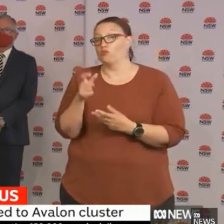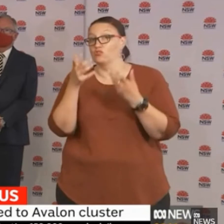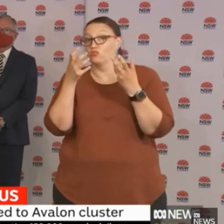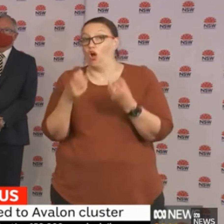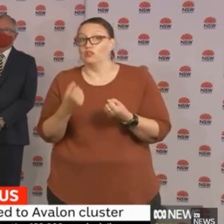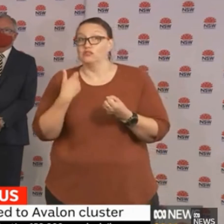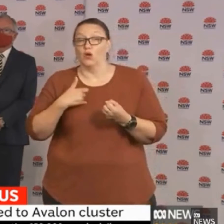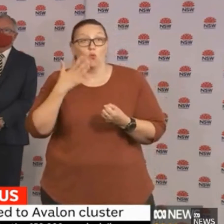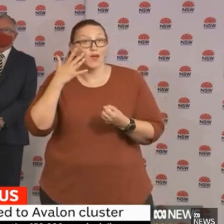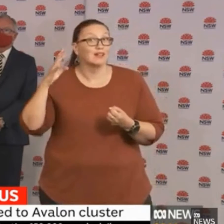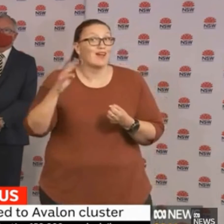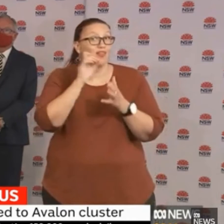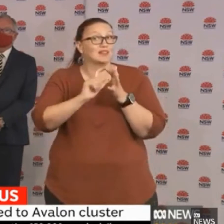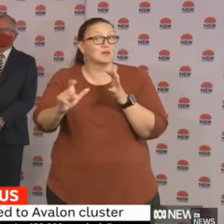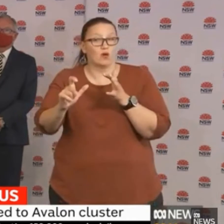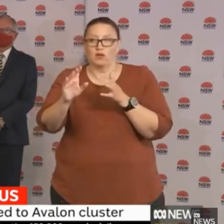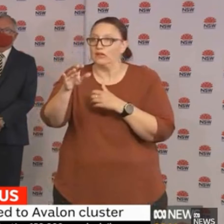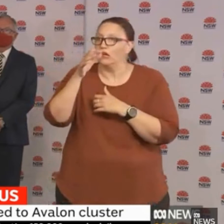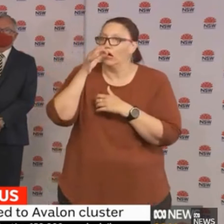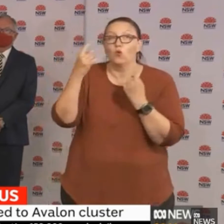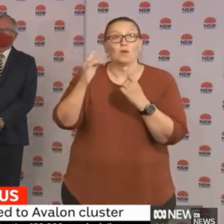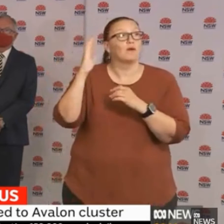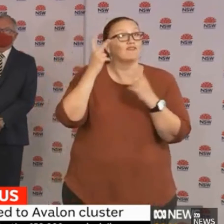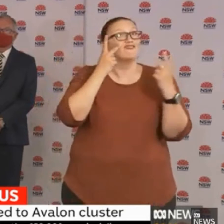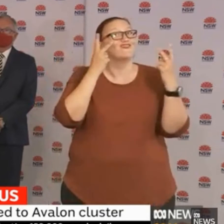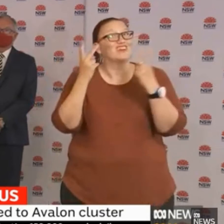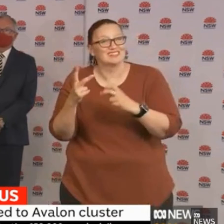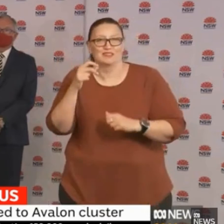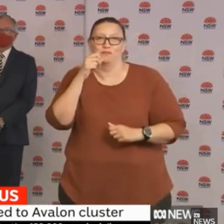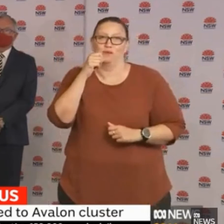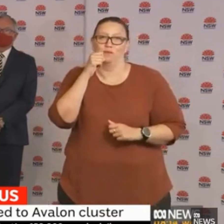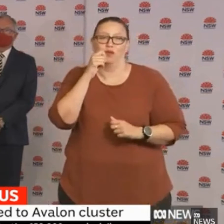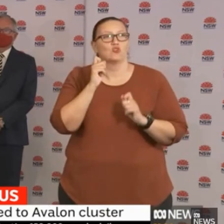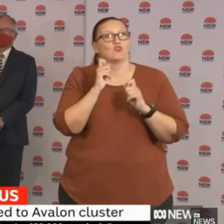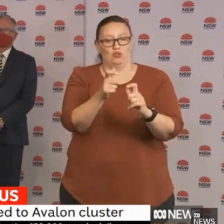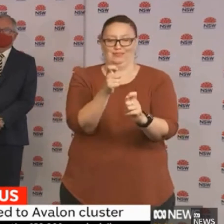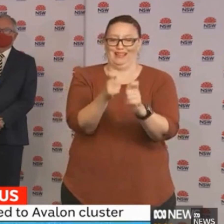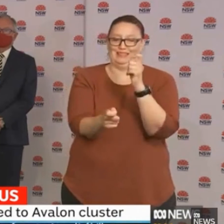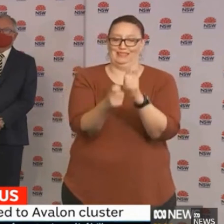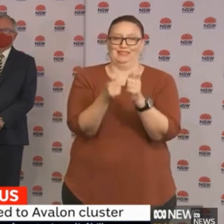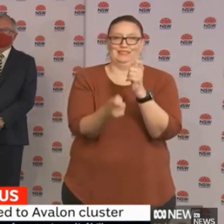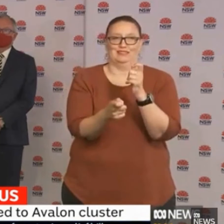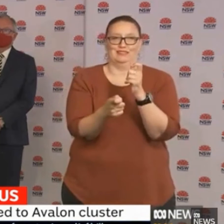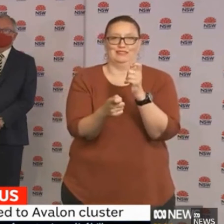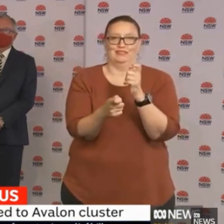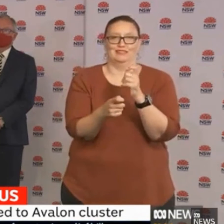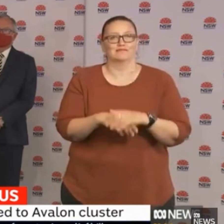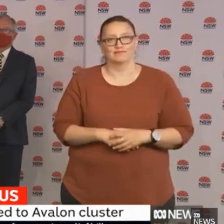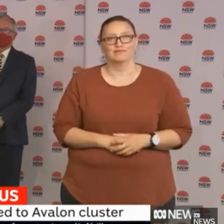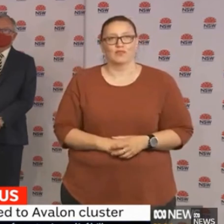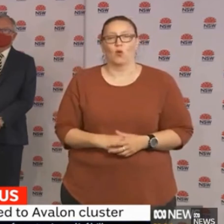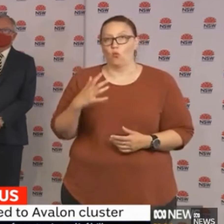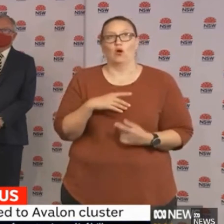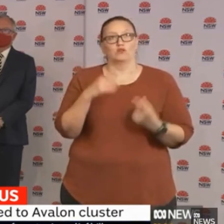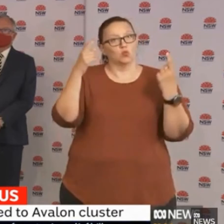December, we are looking at the Belrose to give us some information about those potential missing links. I would